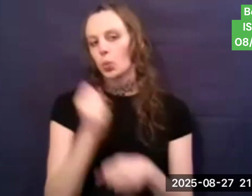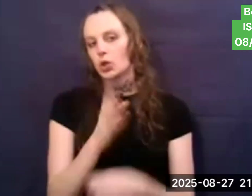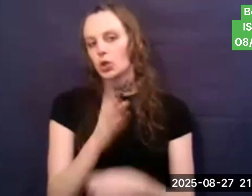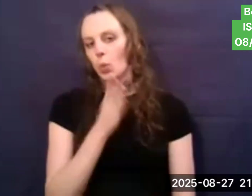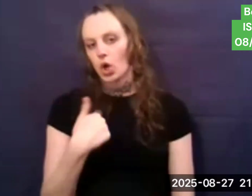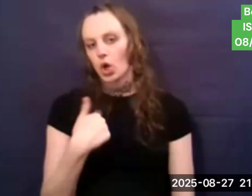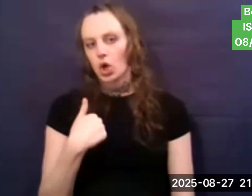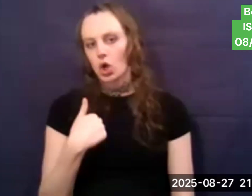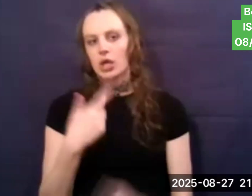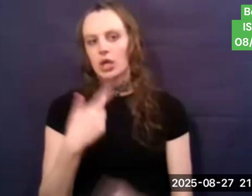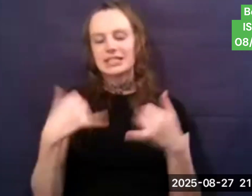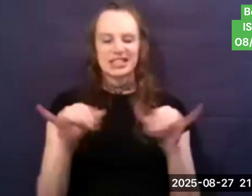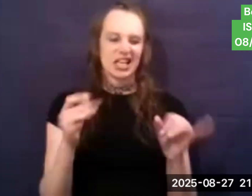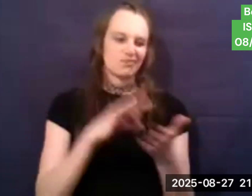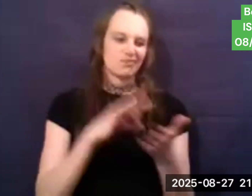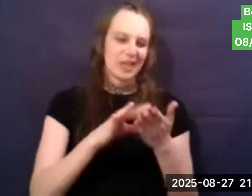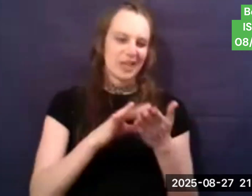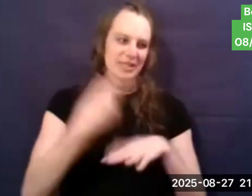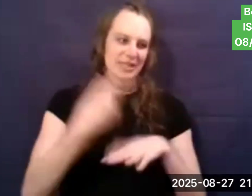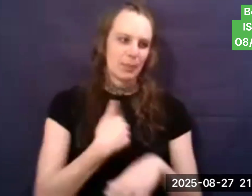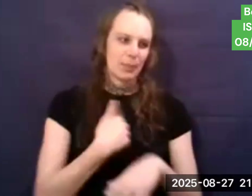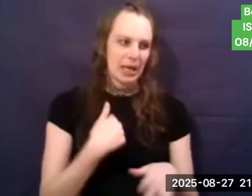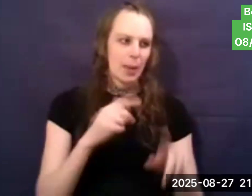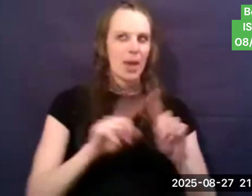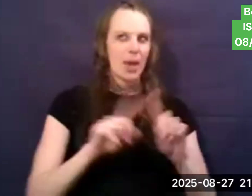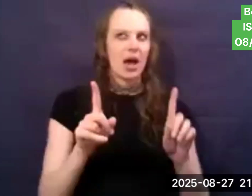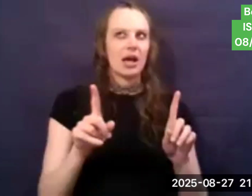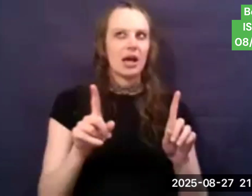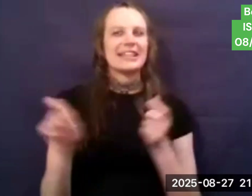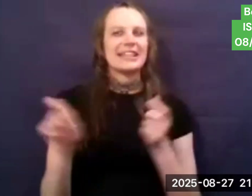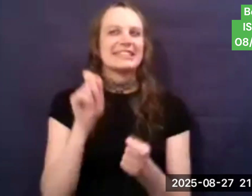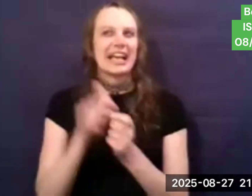count my days. I haven't looked in a minute though, so I don't know how many days I have. But